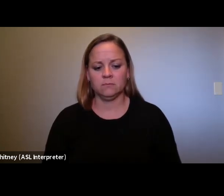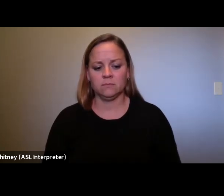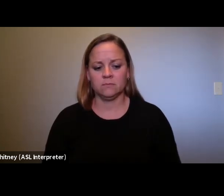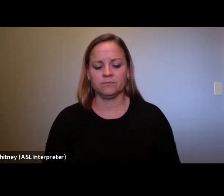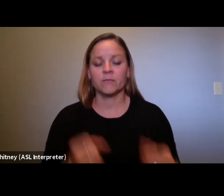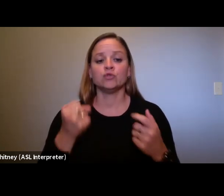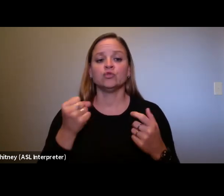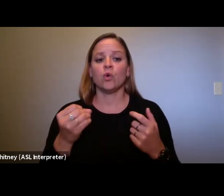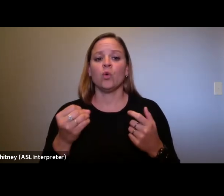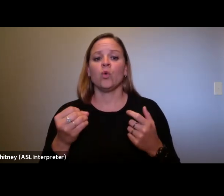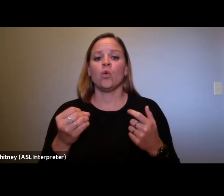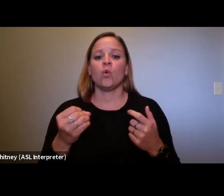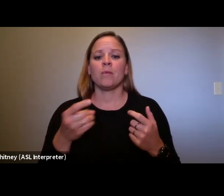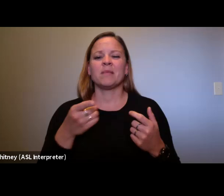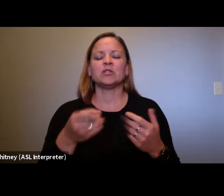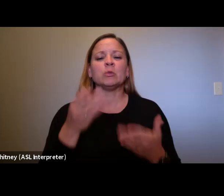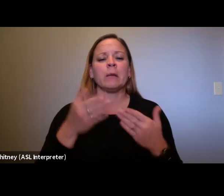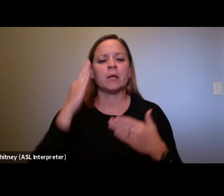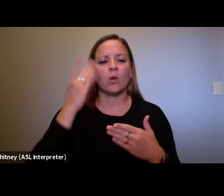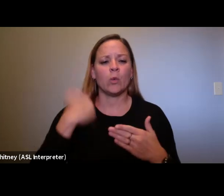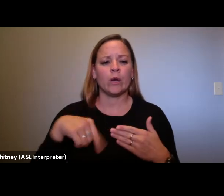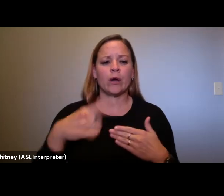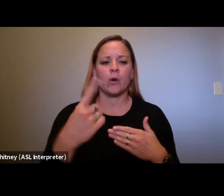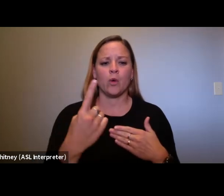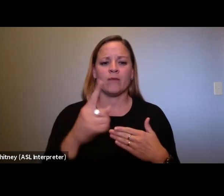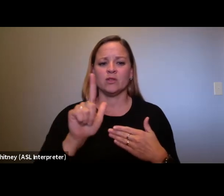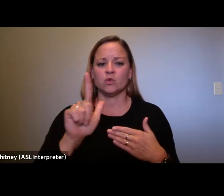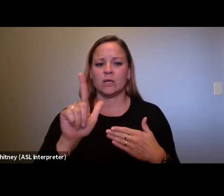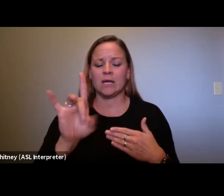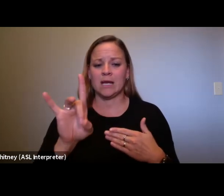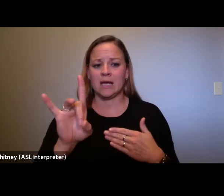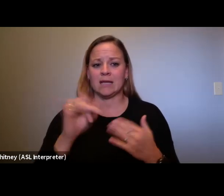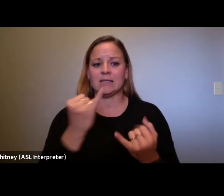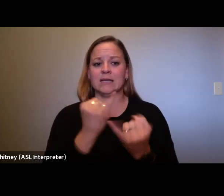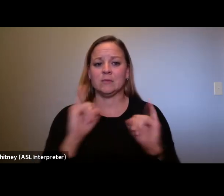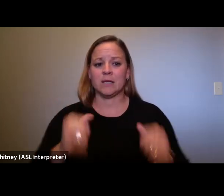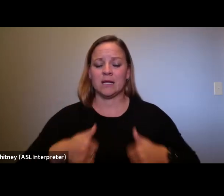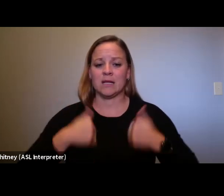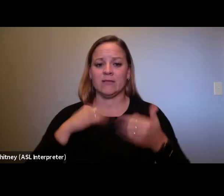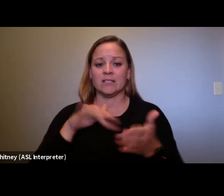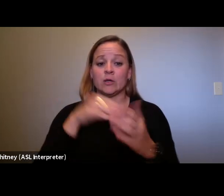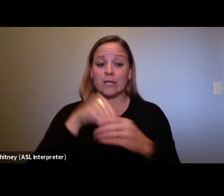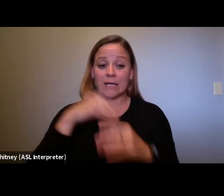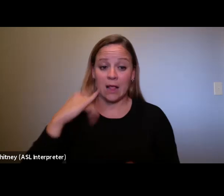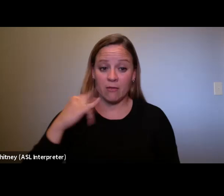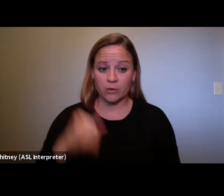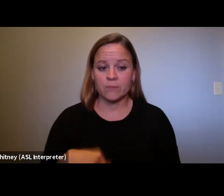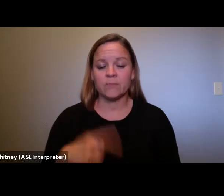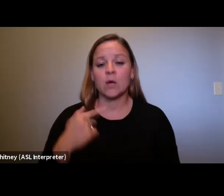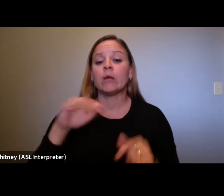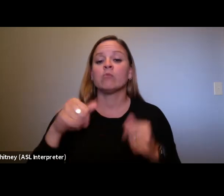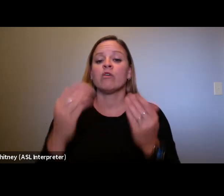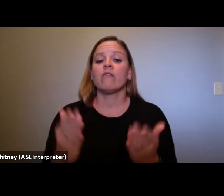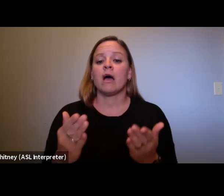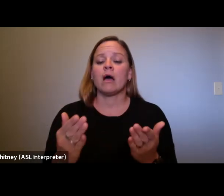So as you might know, we are one of the 28 independent living centers in California. We provide,